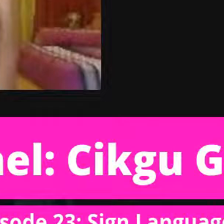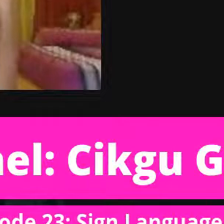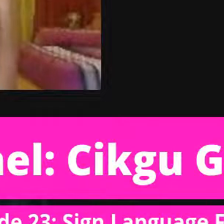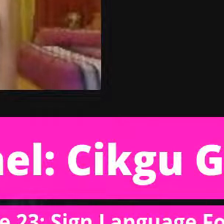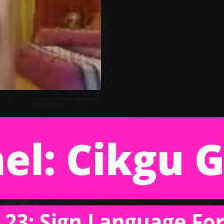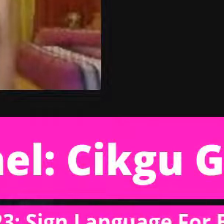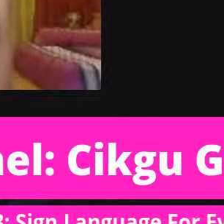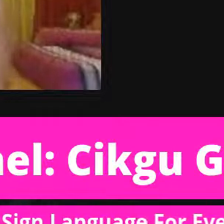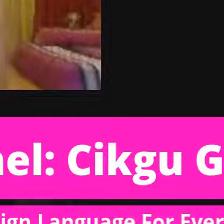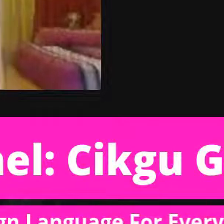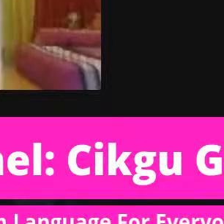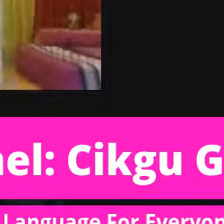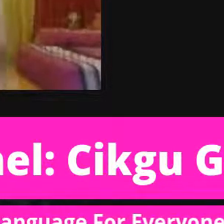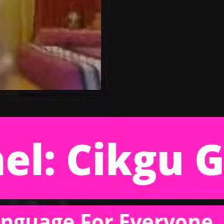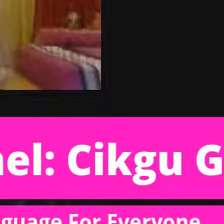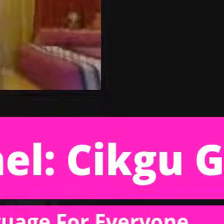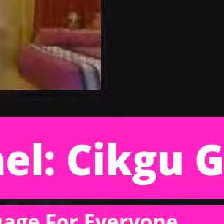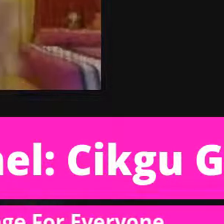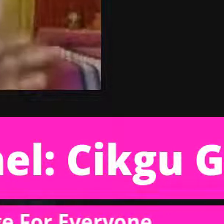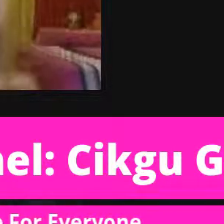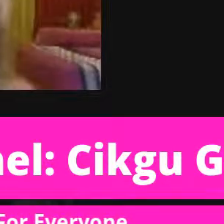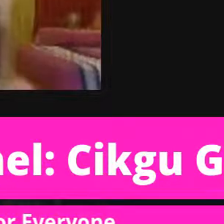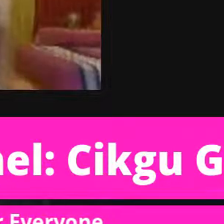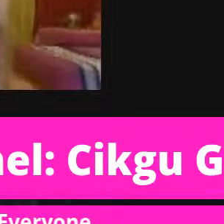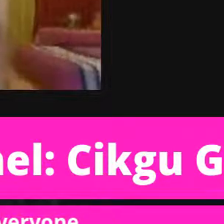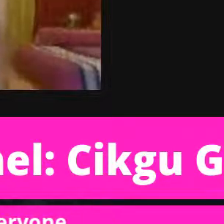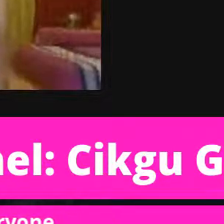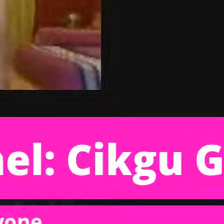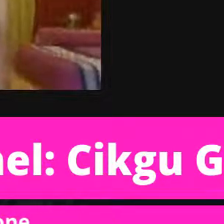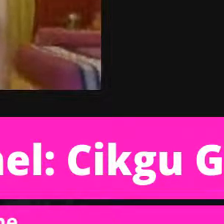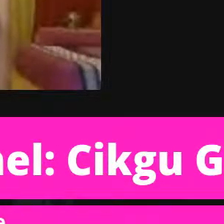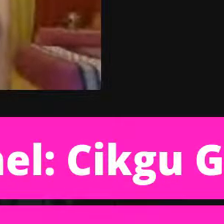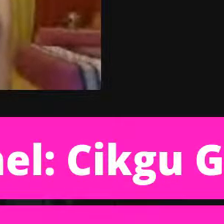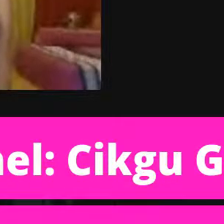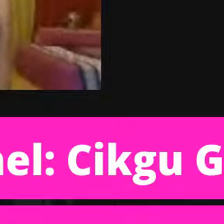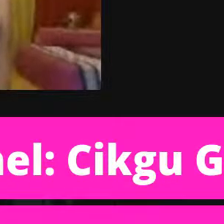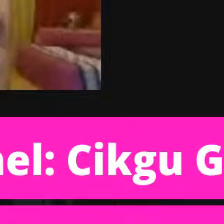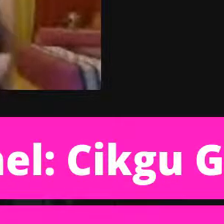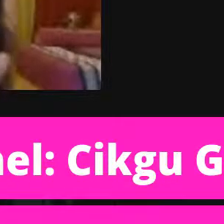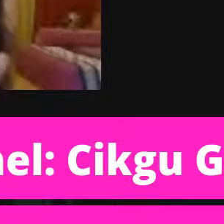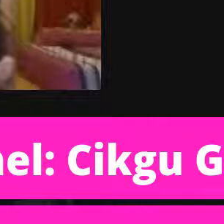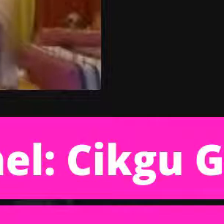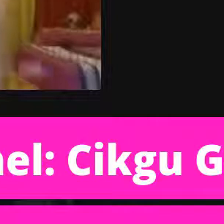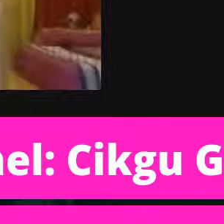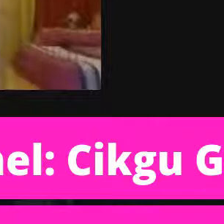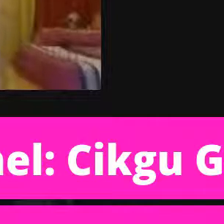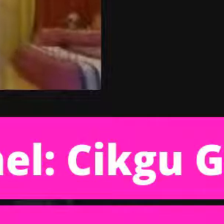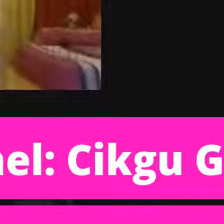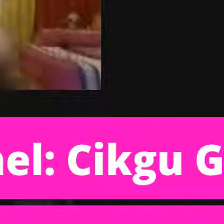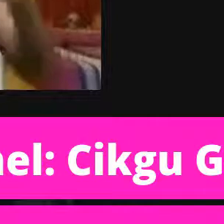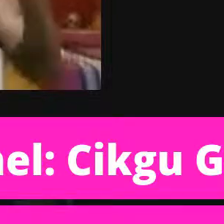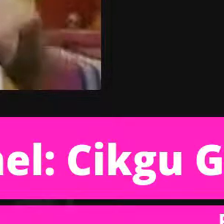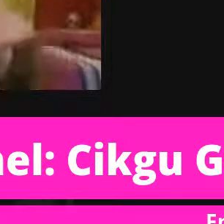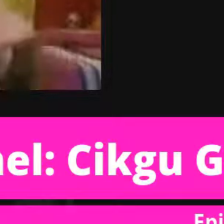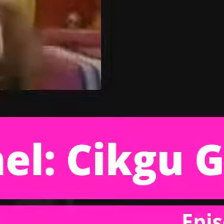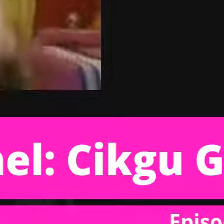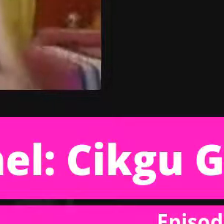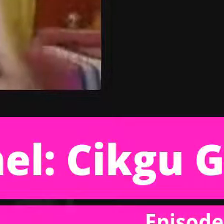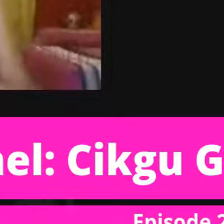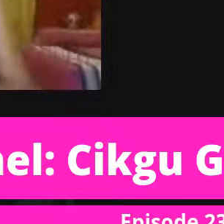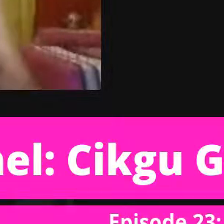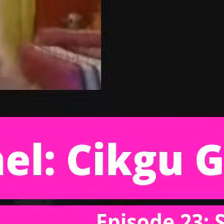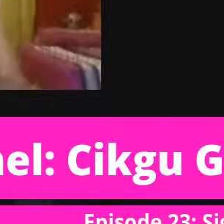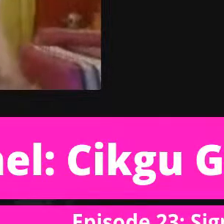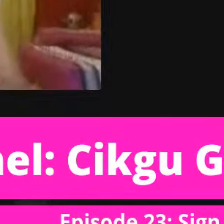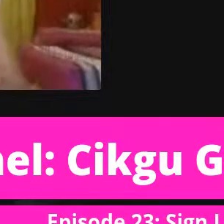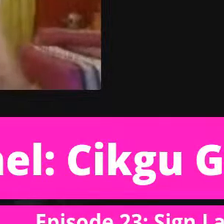is Chegu Gauri. So you guys can Yeah. actually subscribe to Chegu Gauri's YouTube channel, and also can start